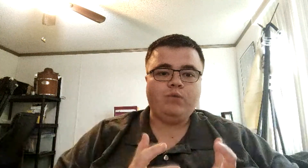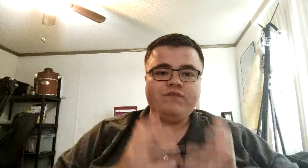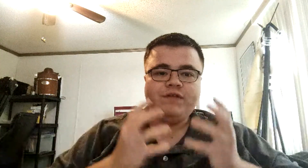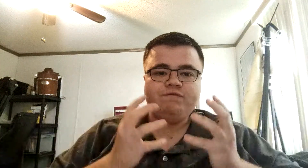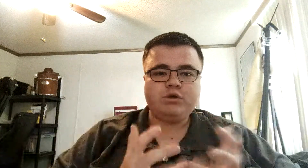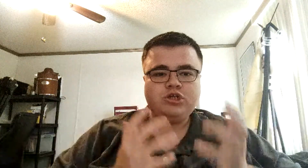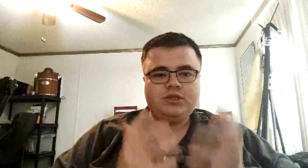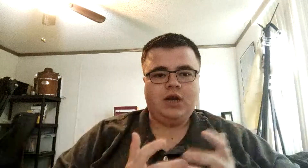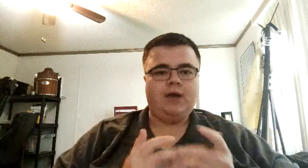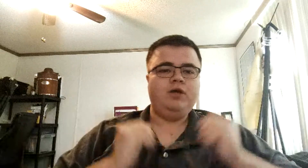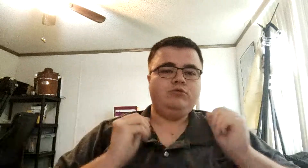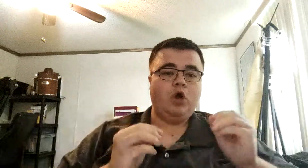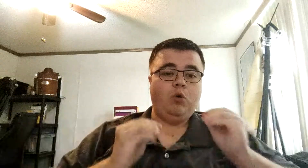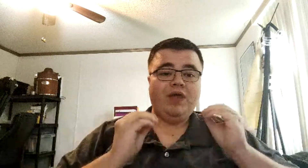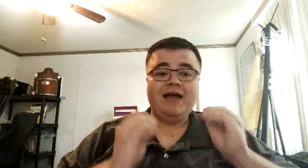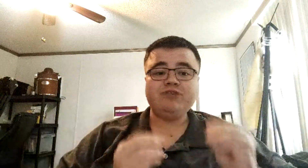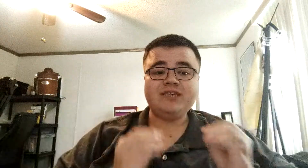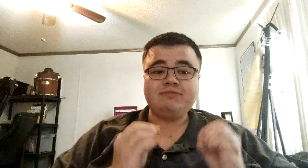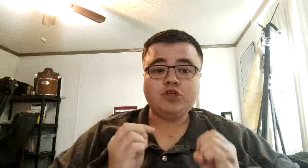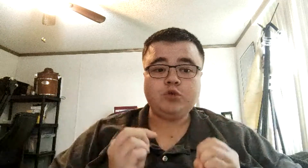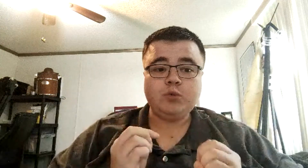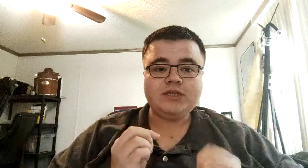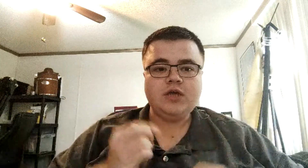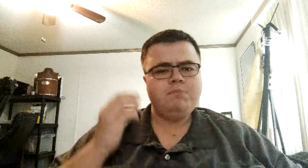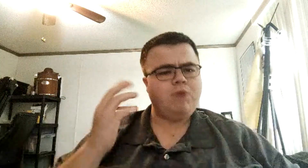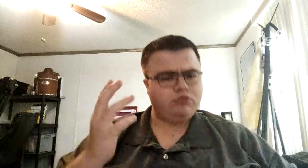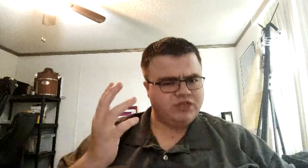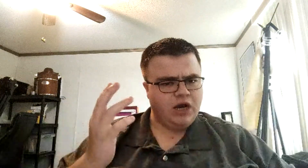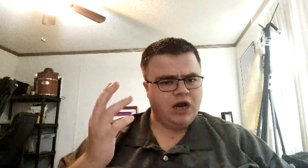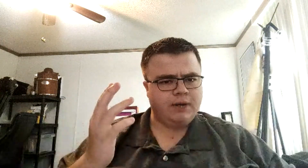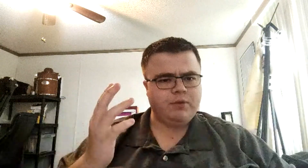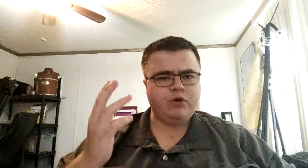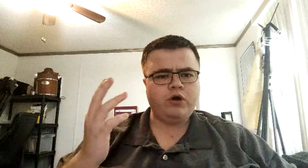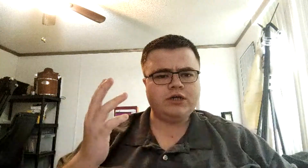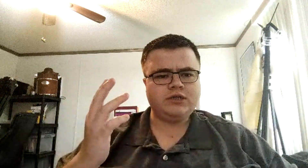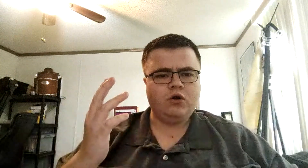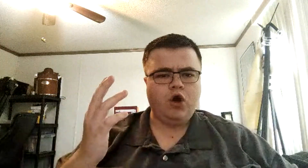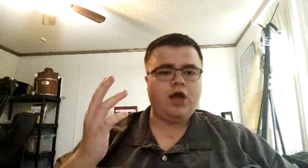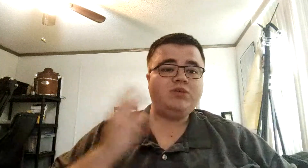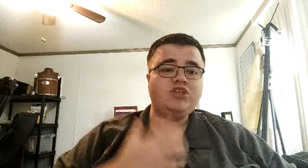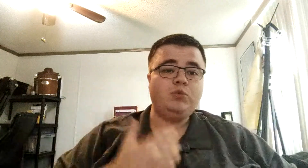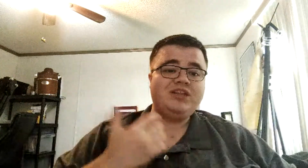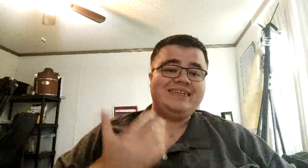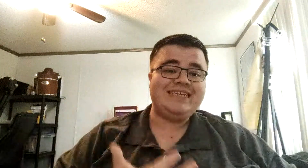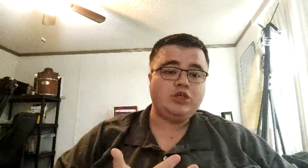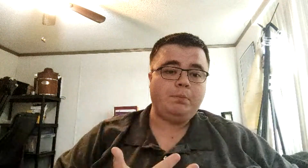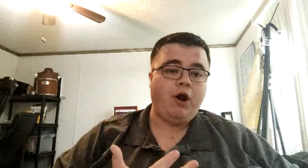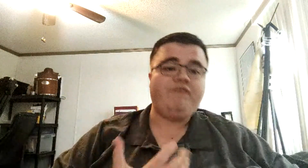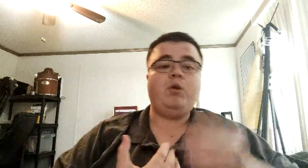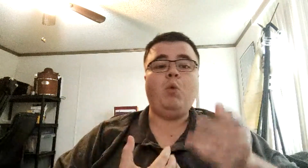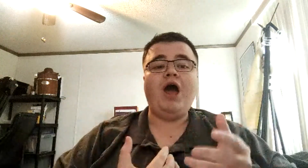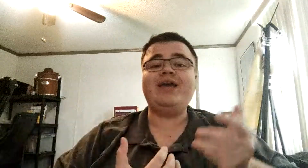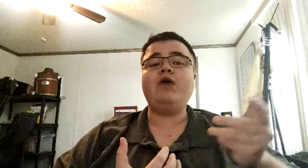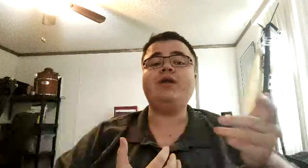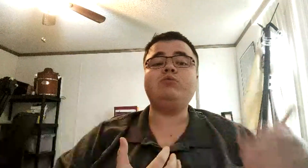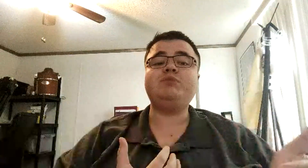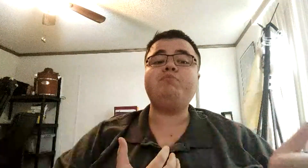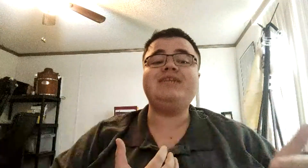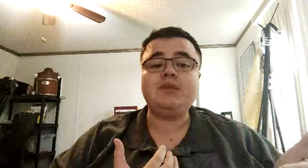for the first time. So they have 7 students. Most time, Lord Clerc was doing the teaching part of it, while Gallaudet was